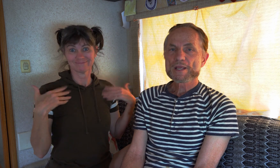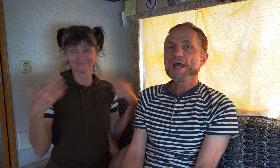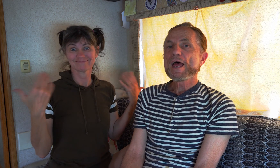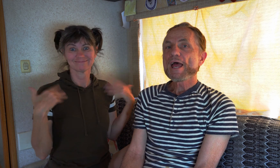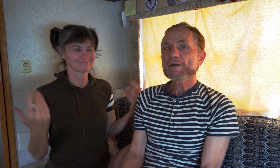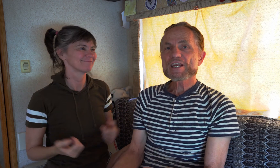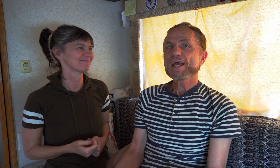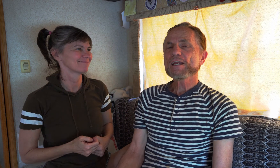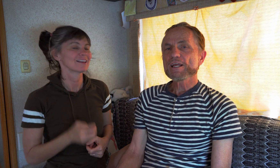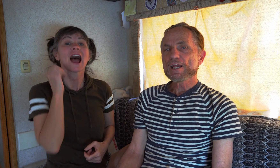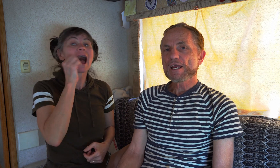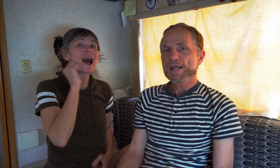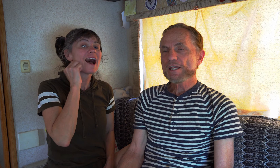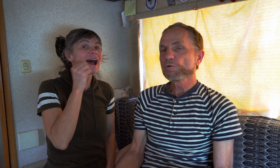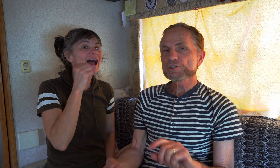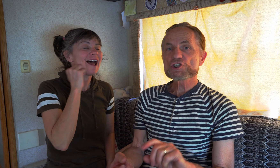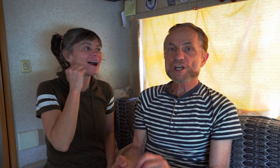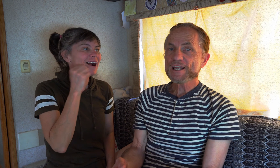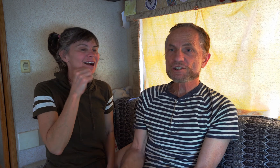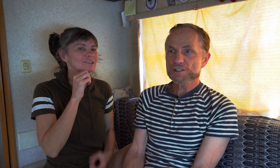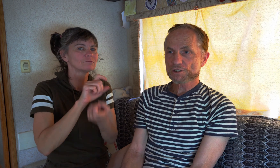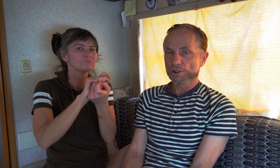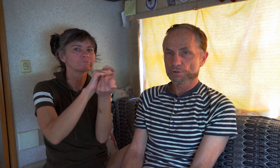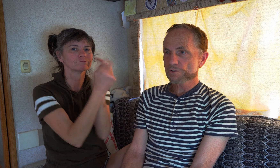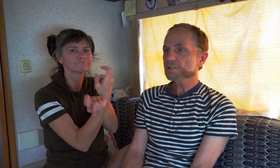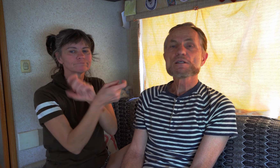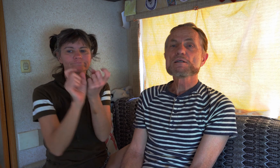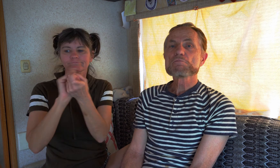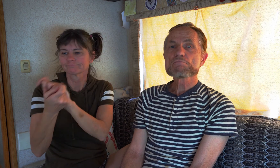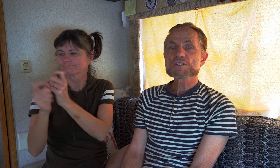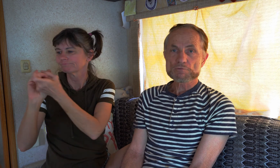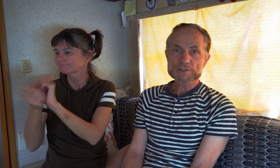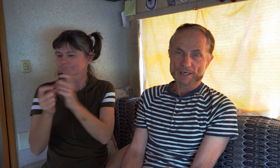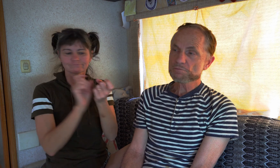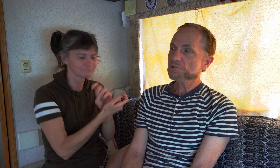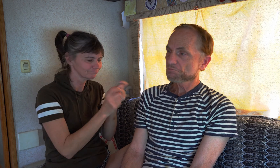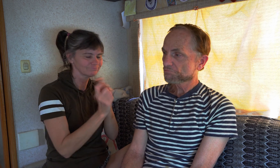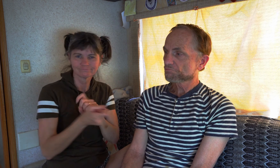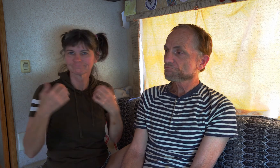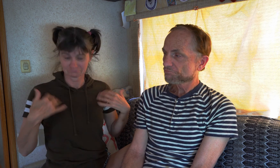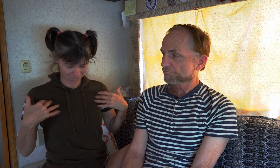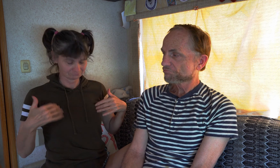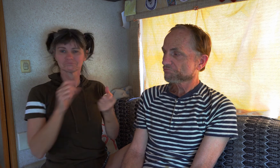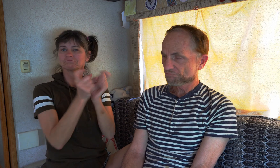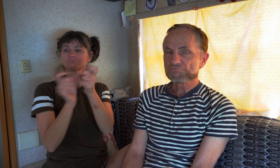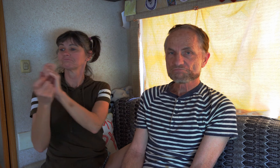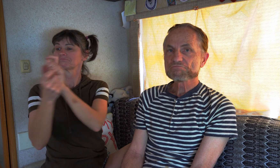Clothes. Every day he would change his clothes several times